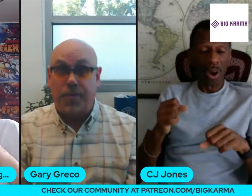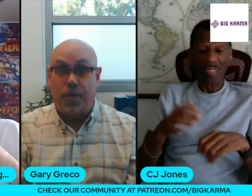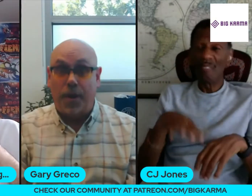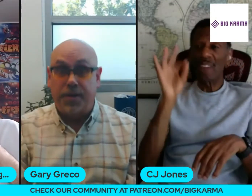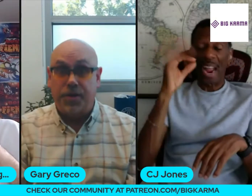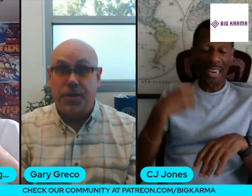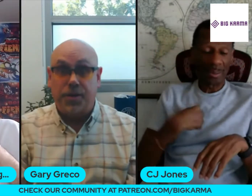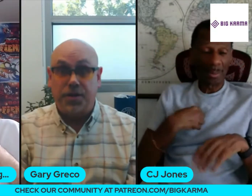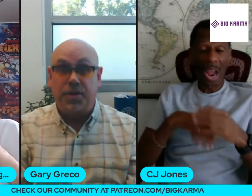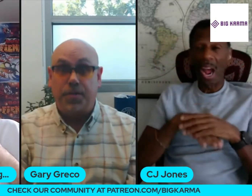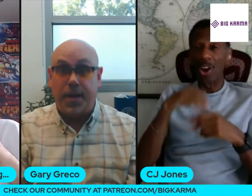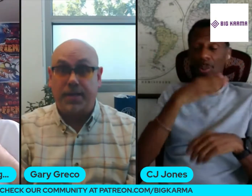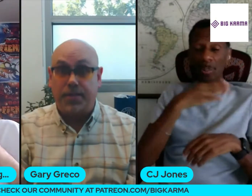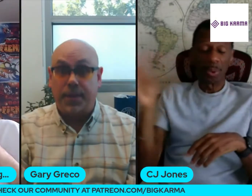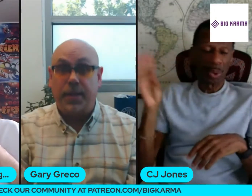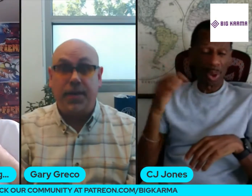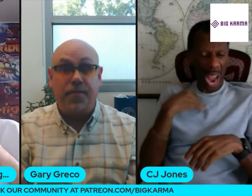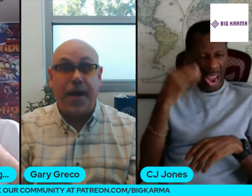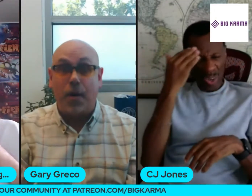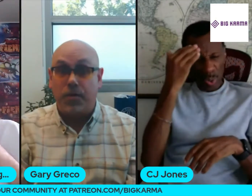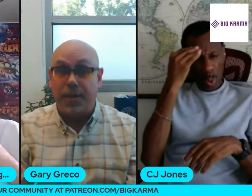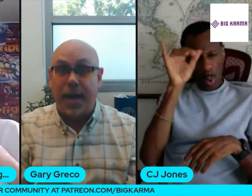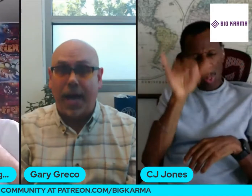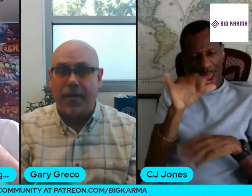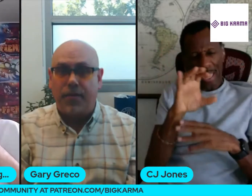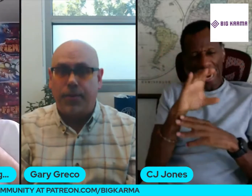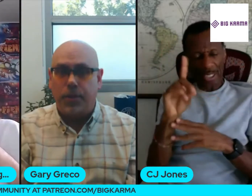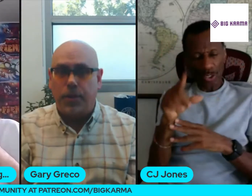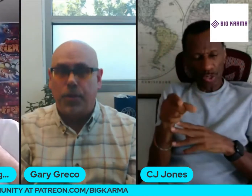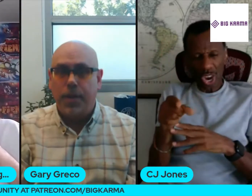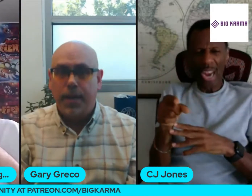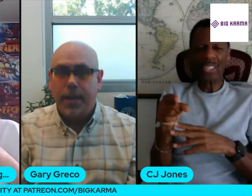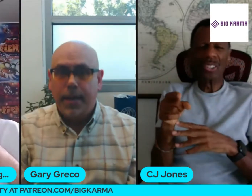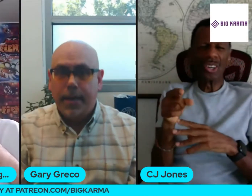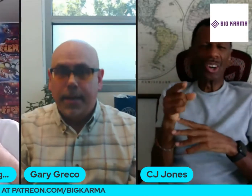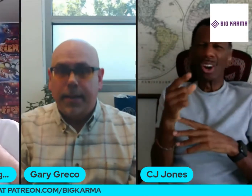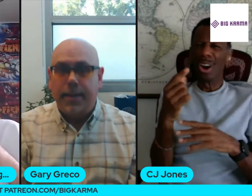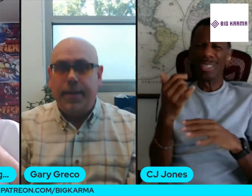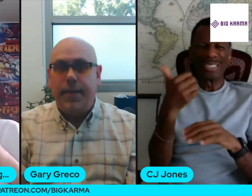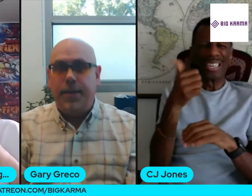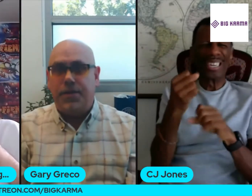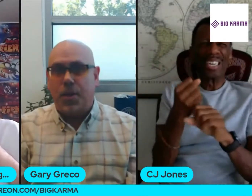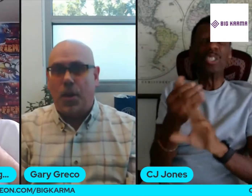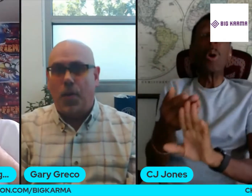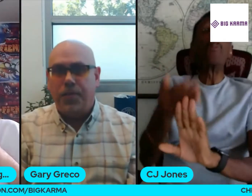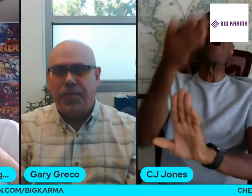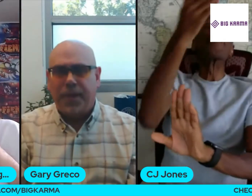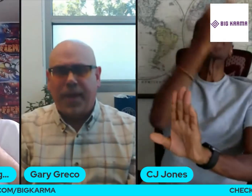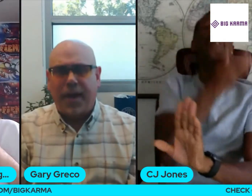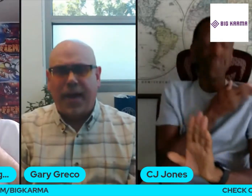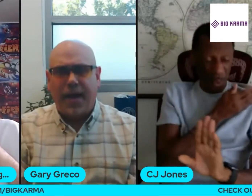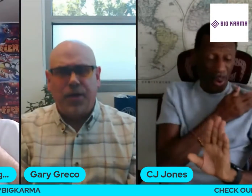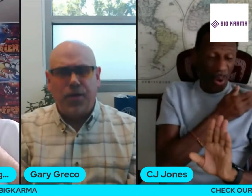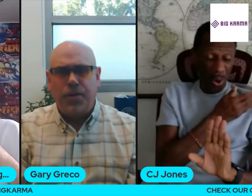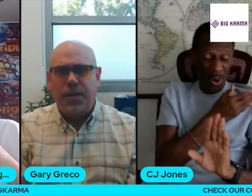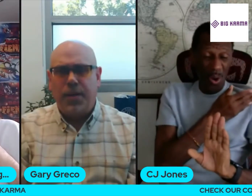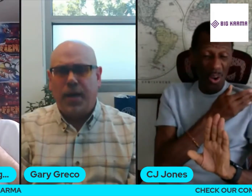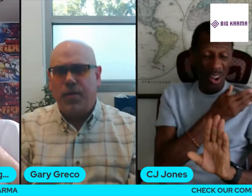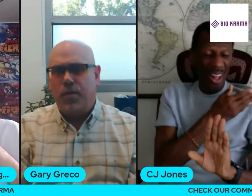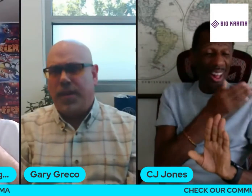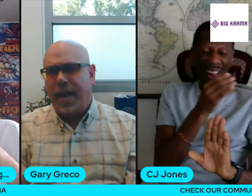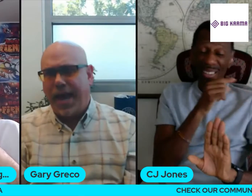a script for an audition. This is a possibility. He found me out of the blue. So I